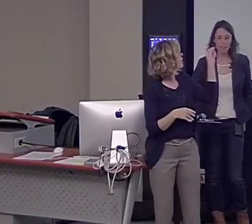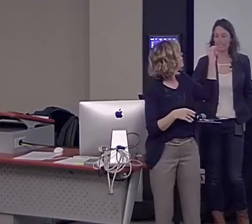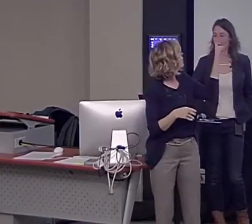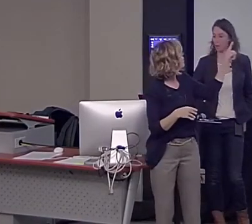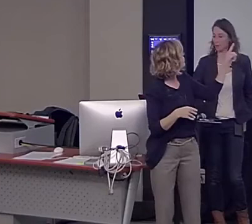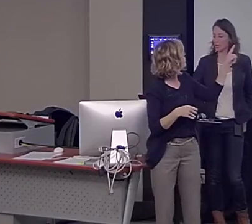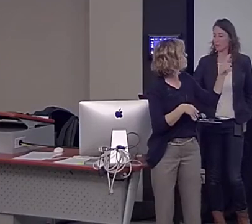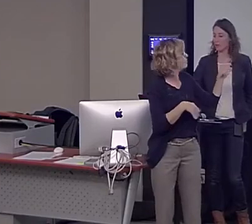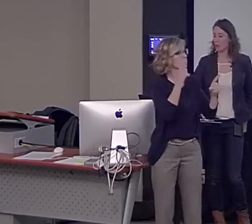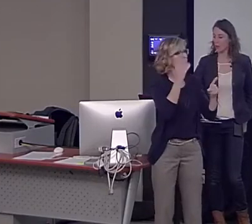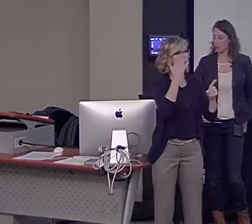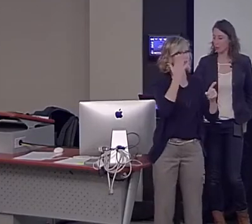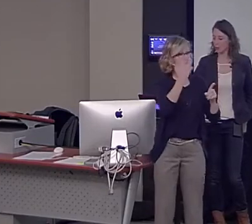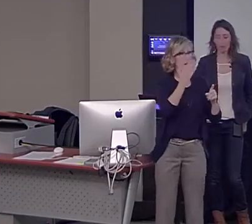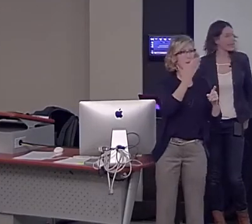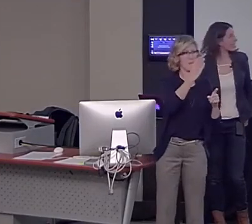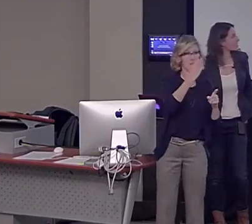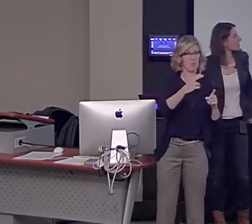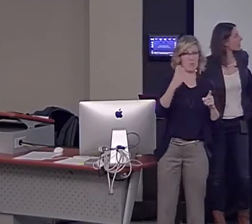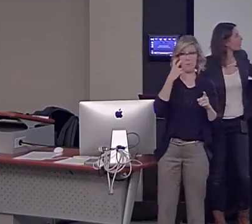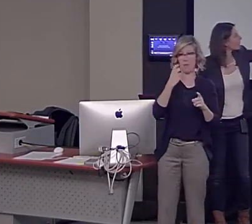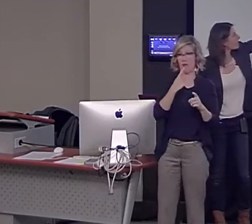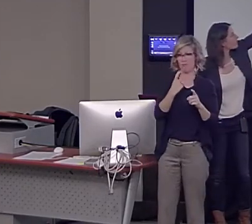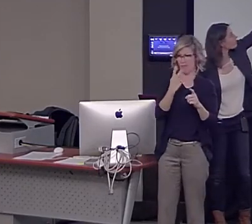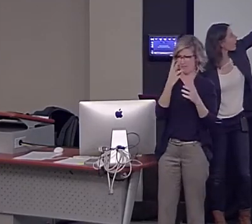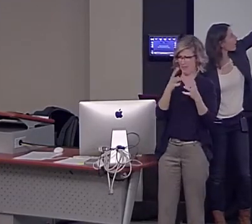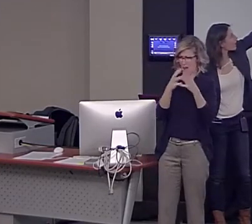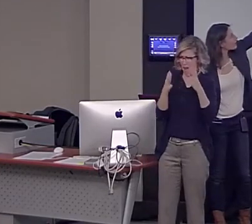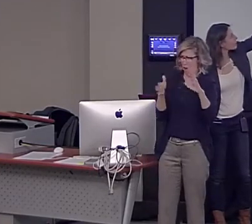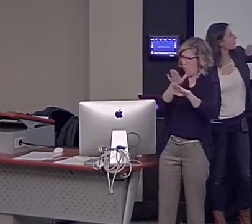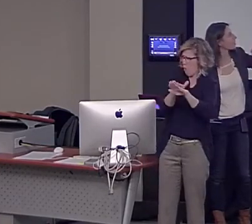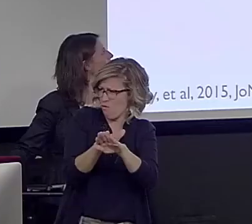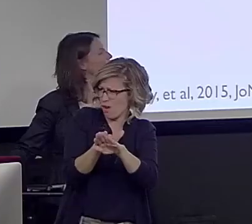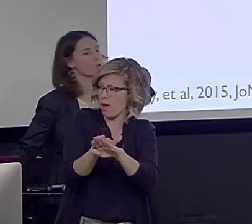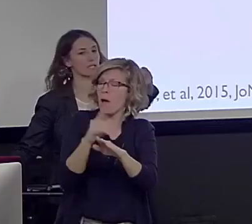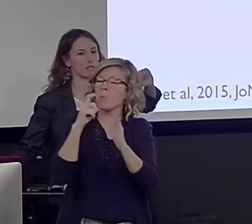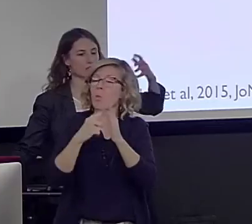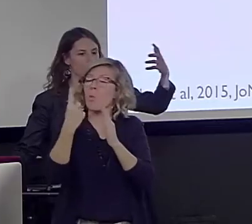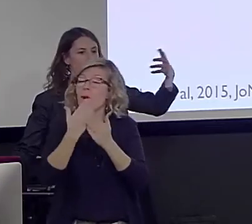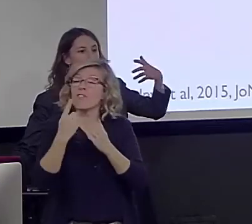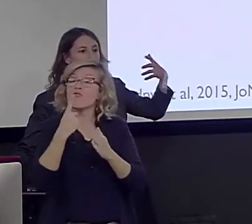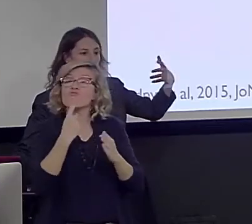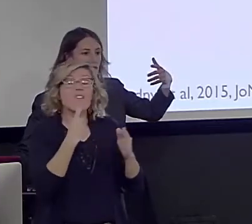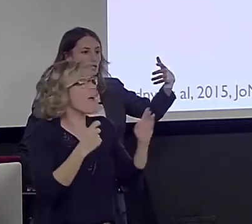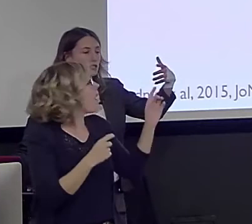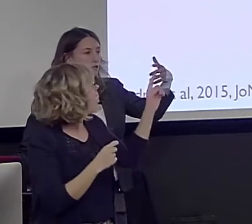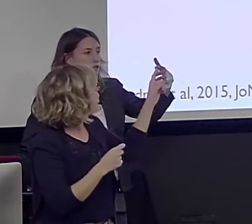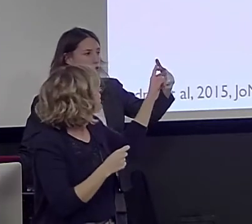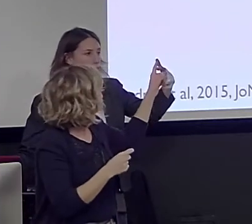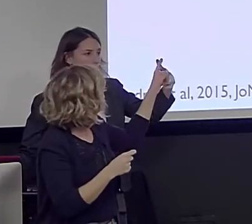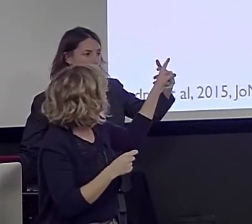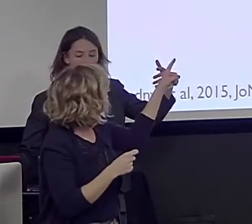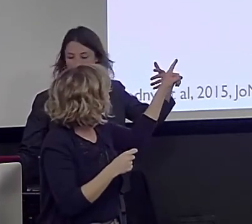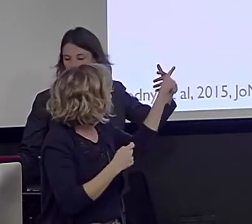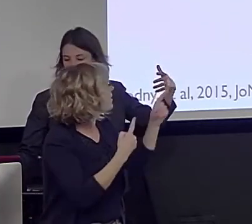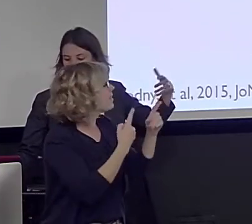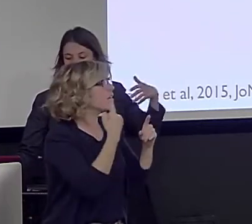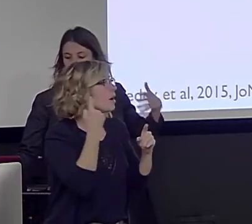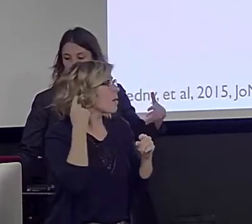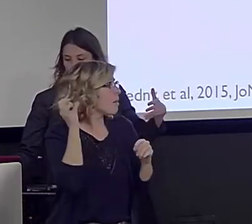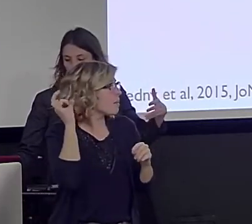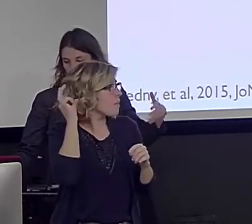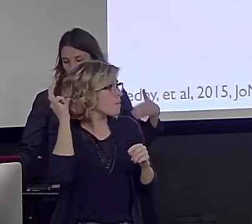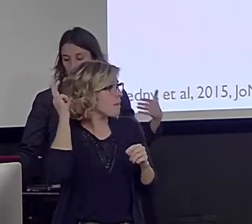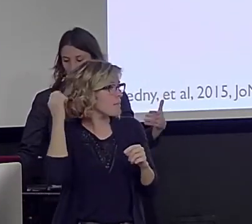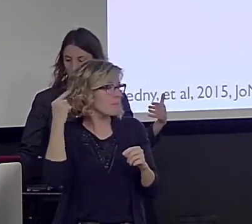overlap. But one important thing is kind of in red over there. You see there's some extension into the visual cortex in